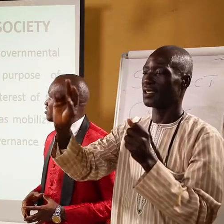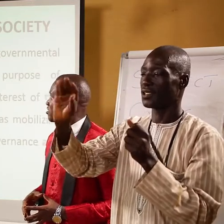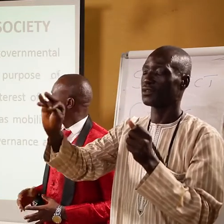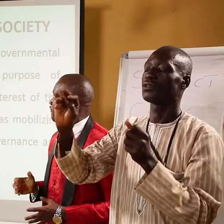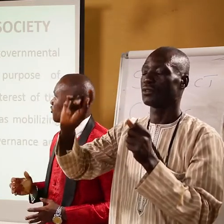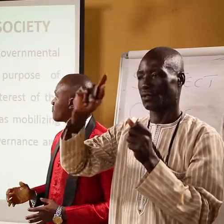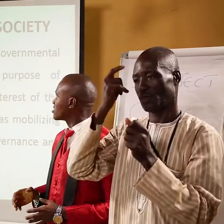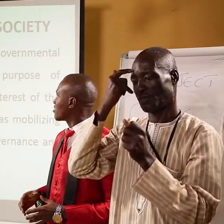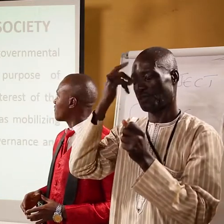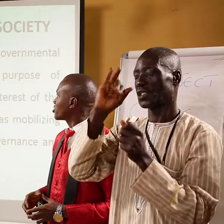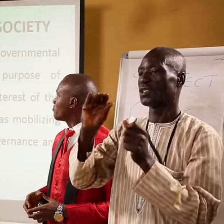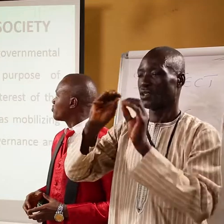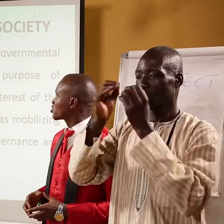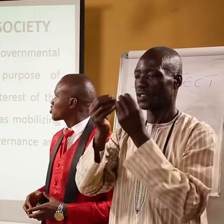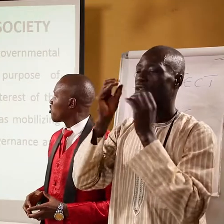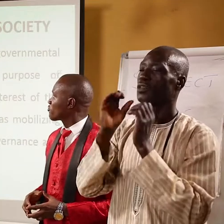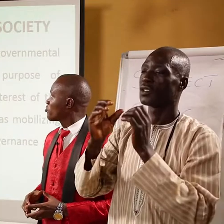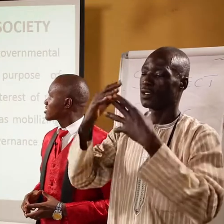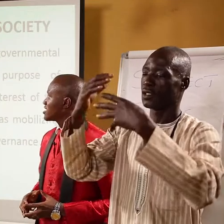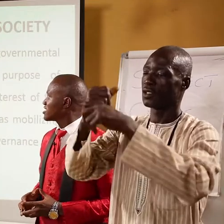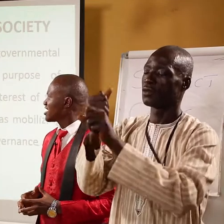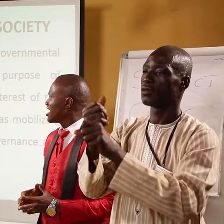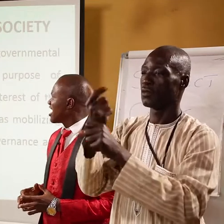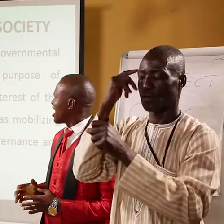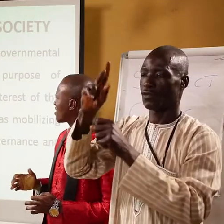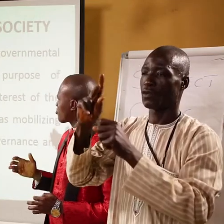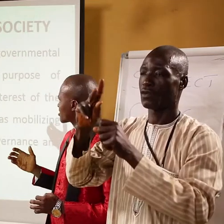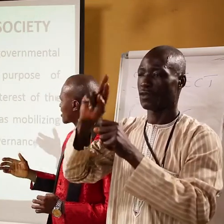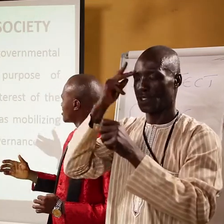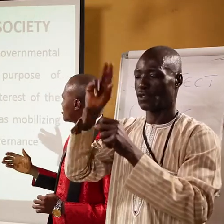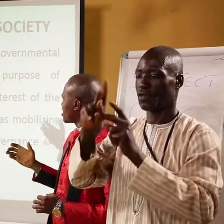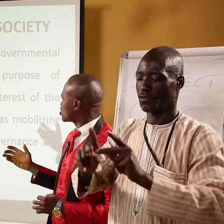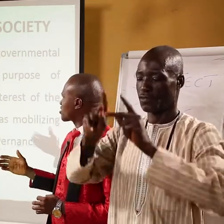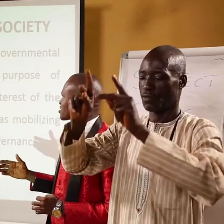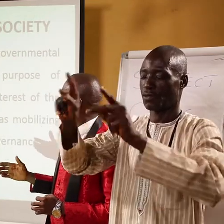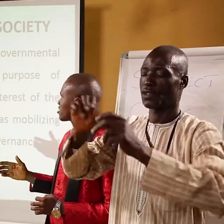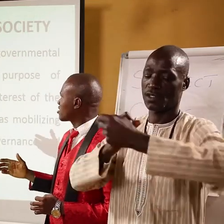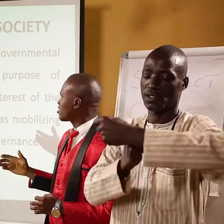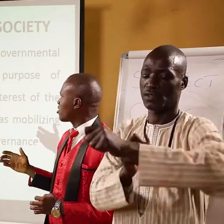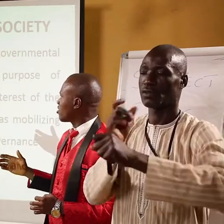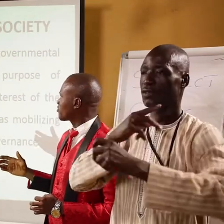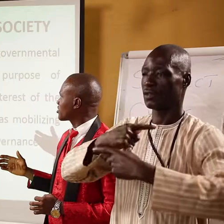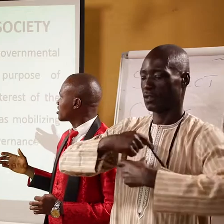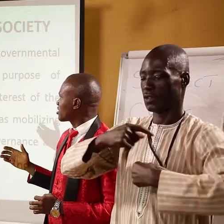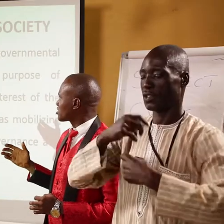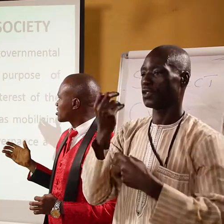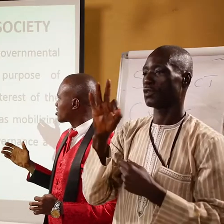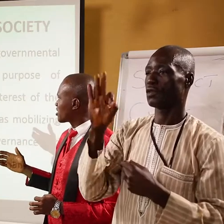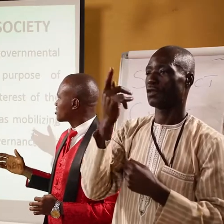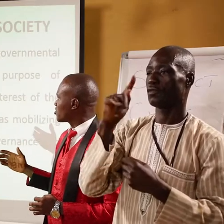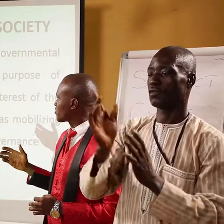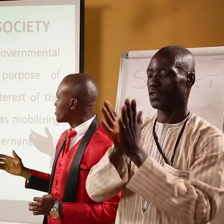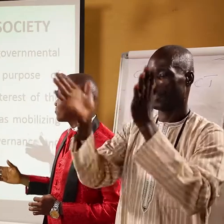organization formed for the purpose of promoting and protecting the interests of